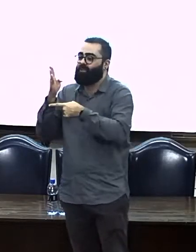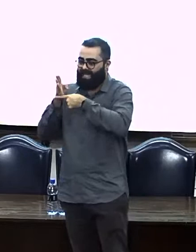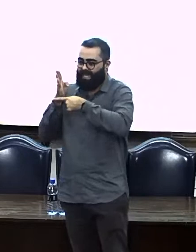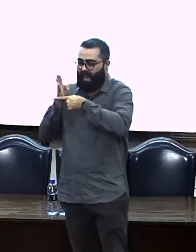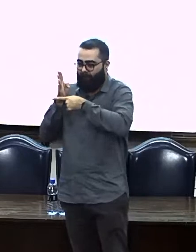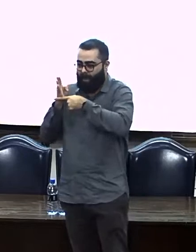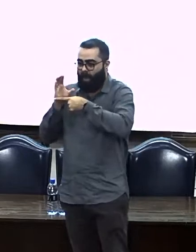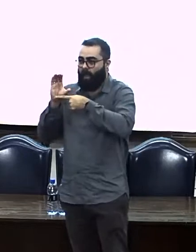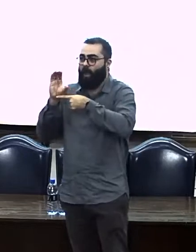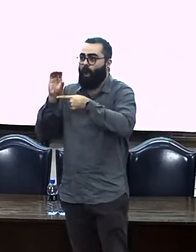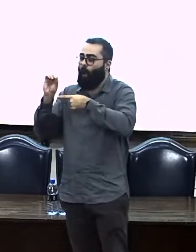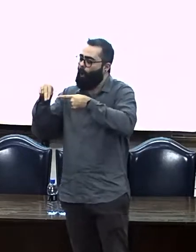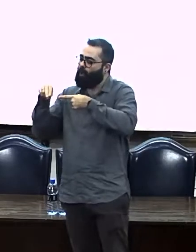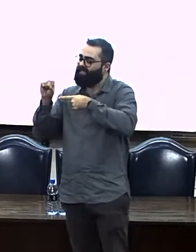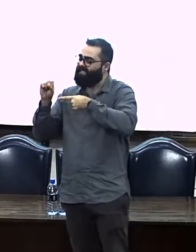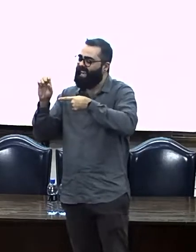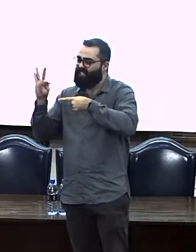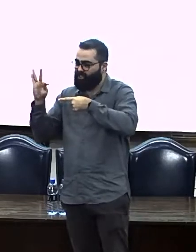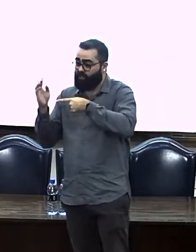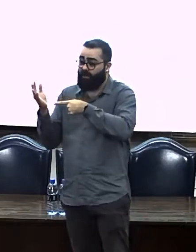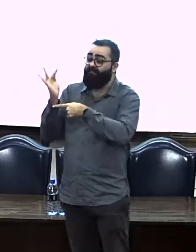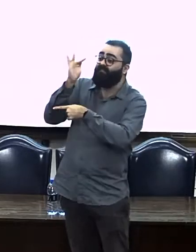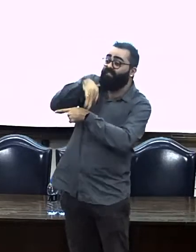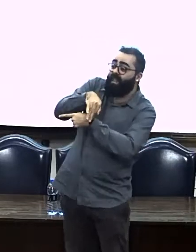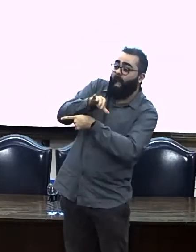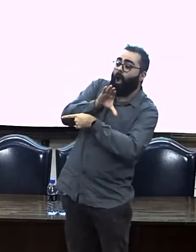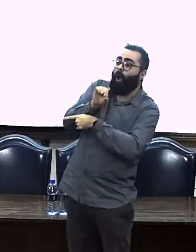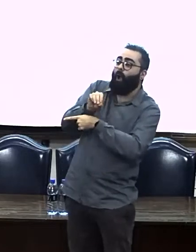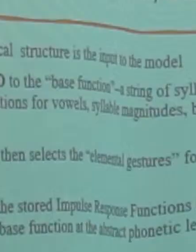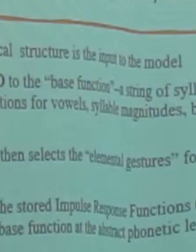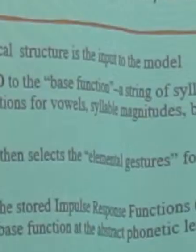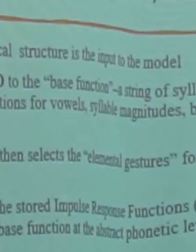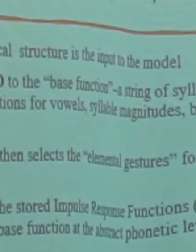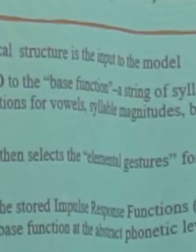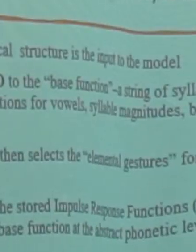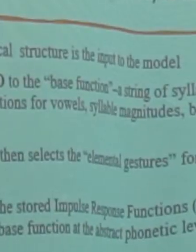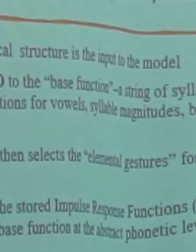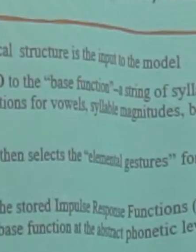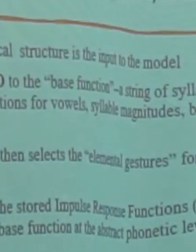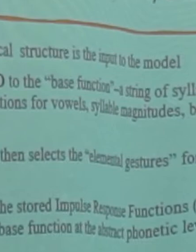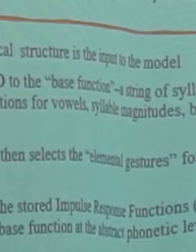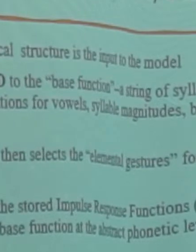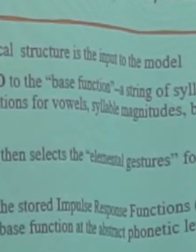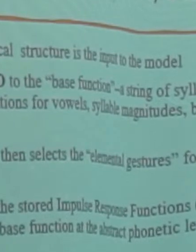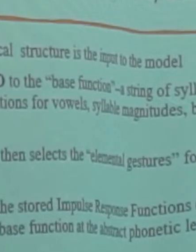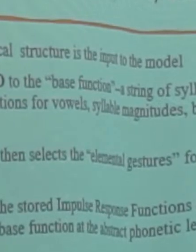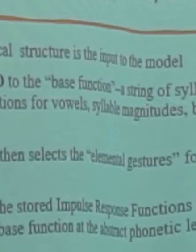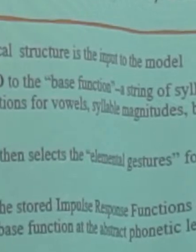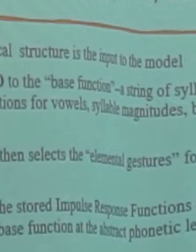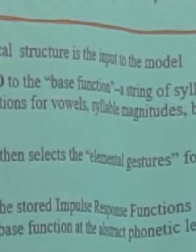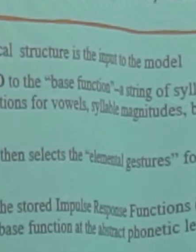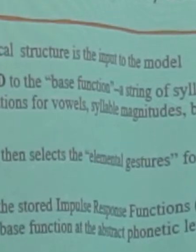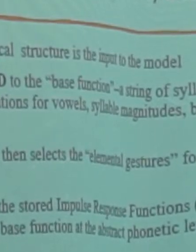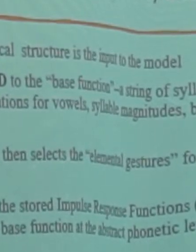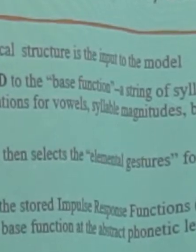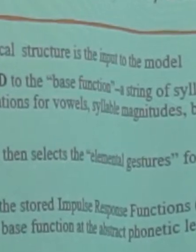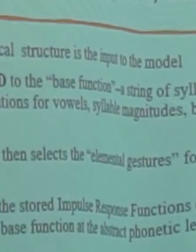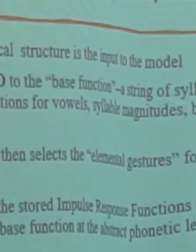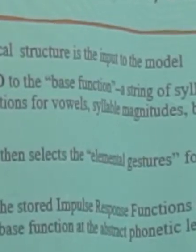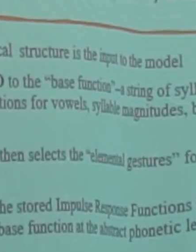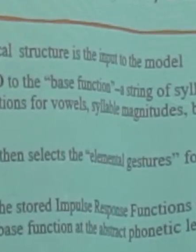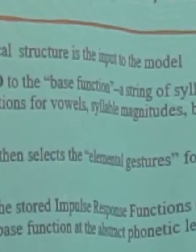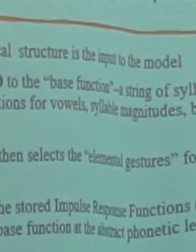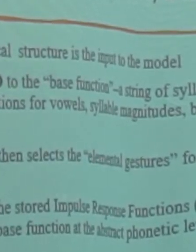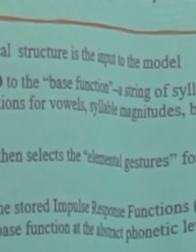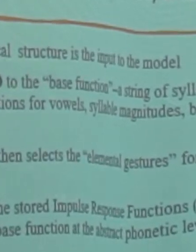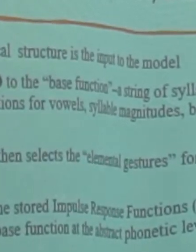are the actuators, which assemble the stored impulse response functions, which are superimposed upon the base